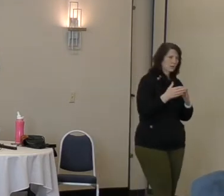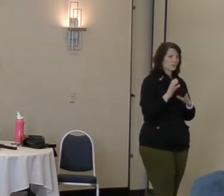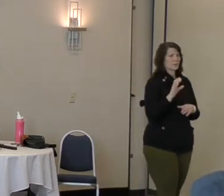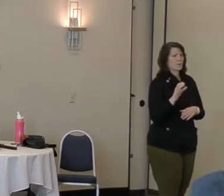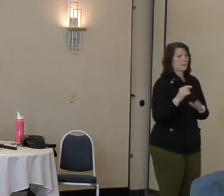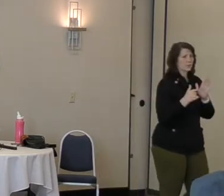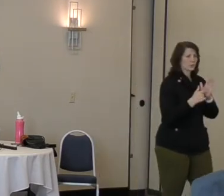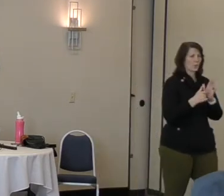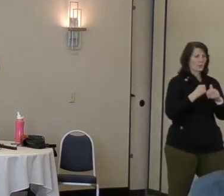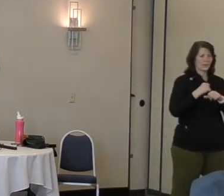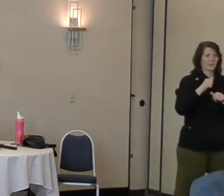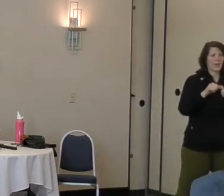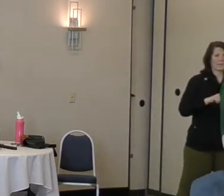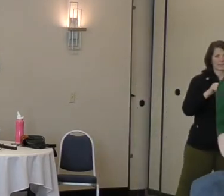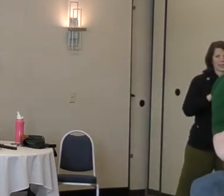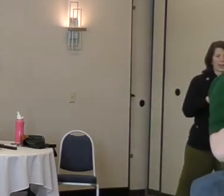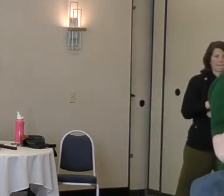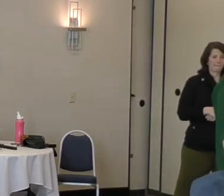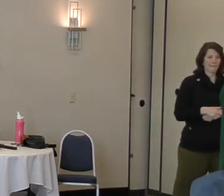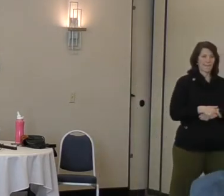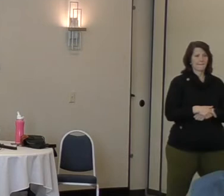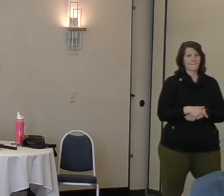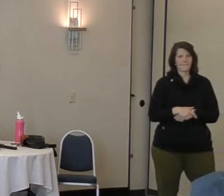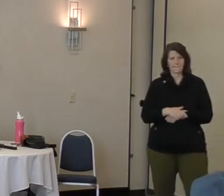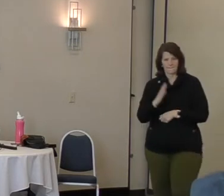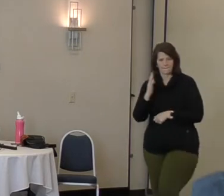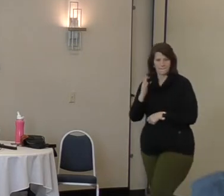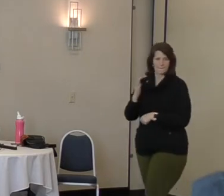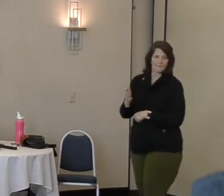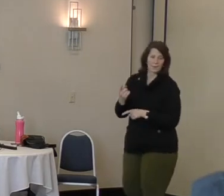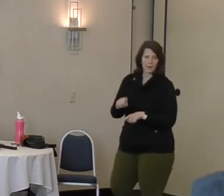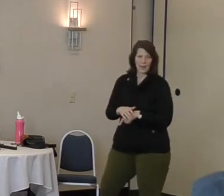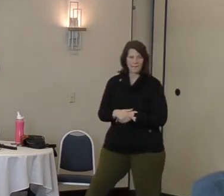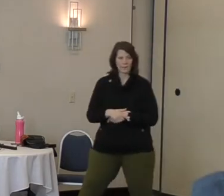the same thing every single time, what's eventually going to happen?